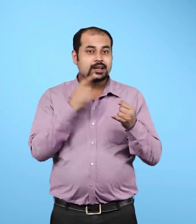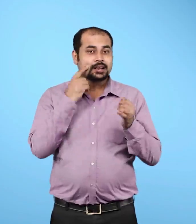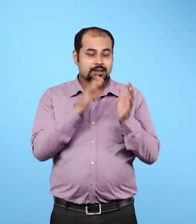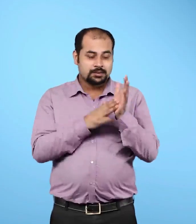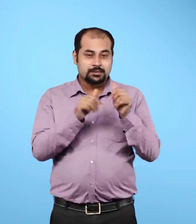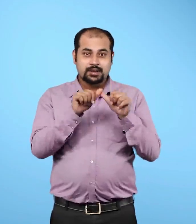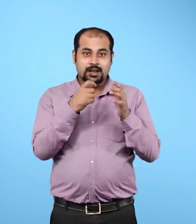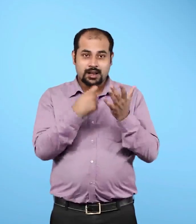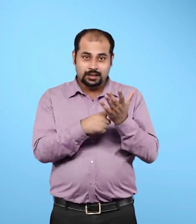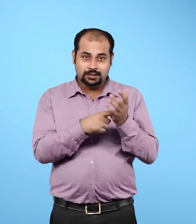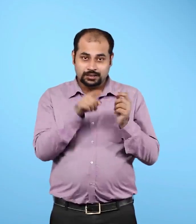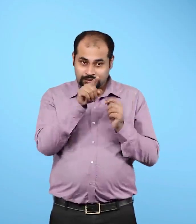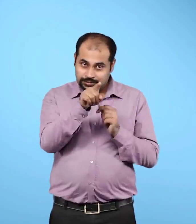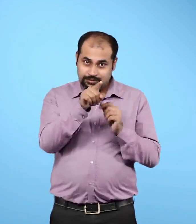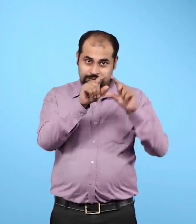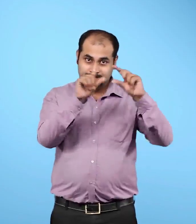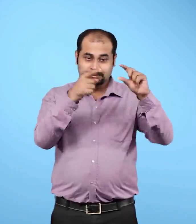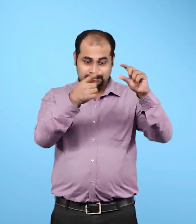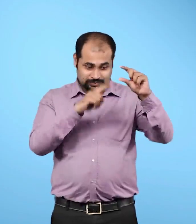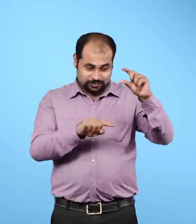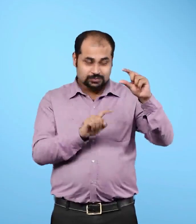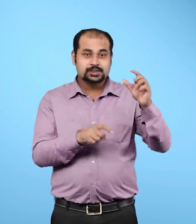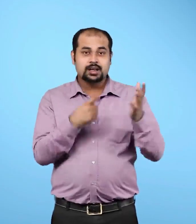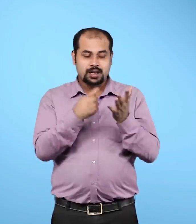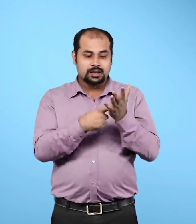are shown in the form of necklace and loose beads.